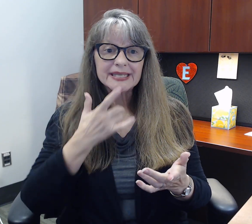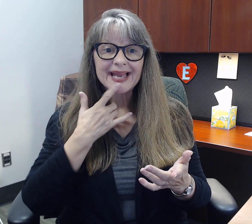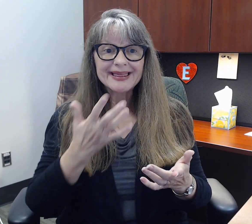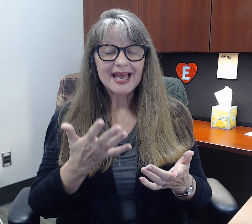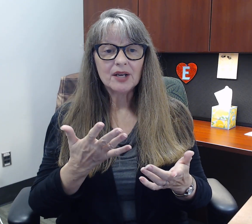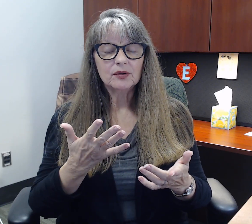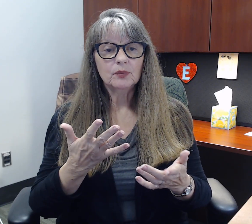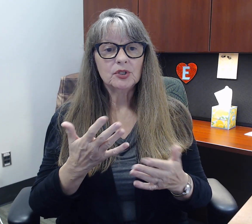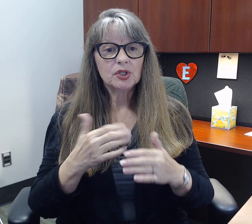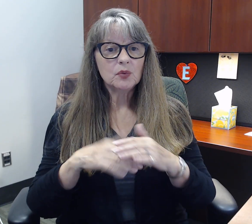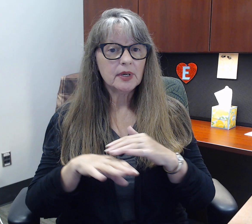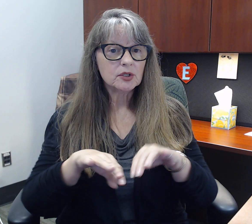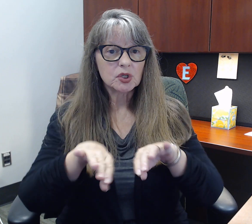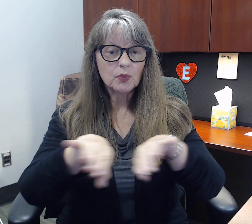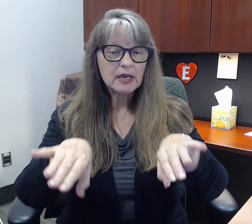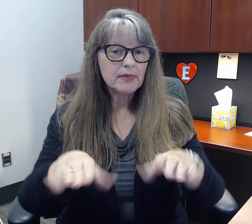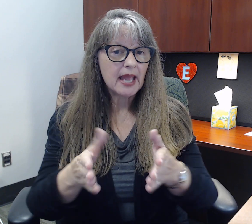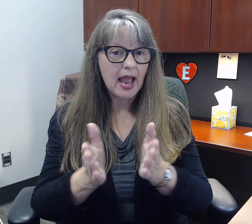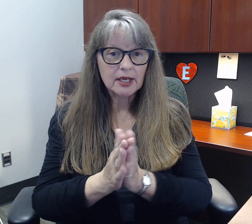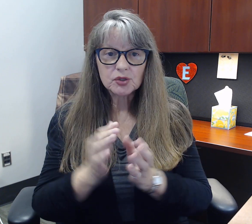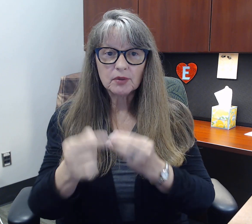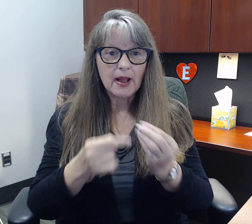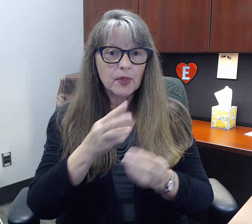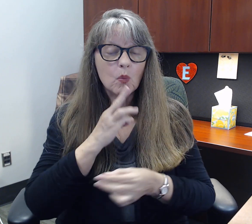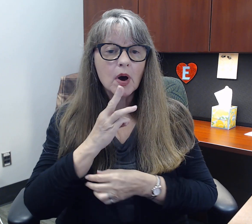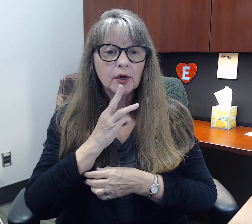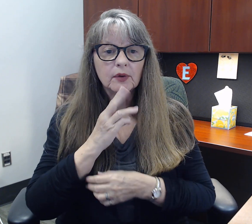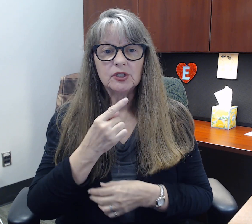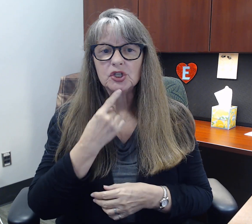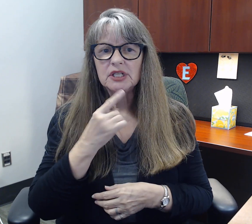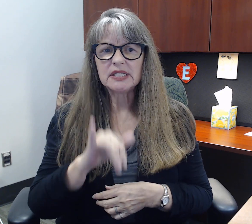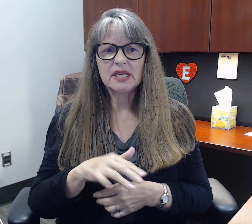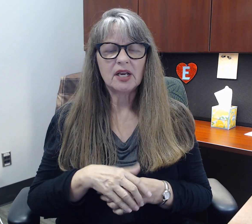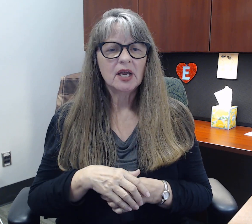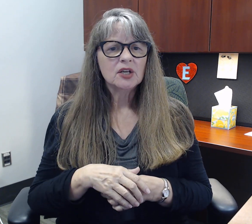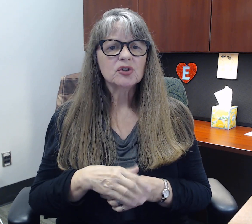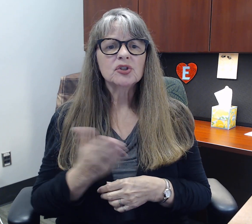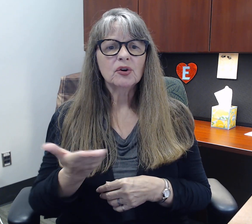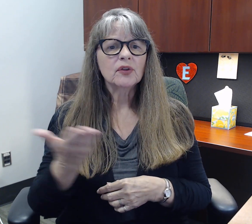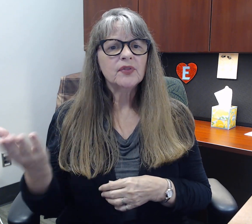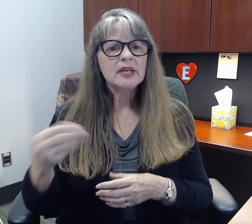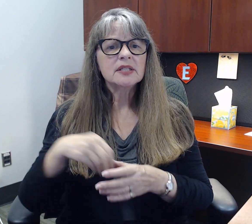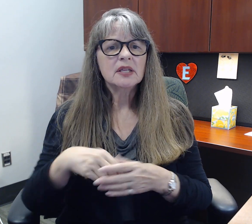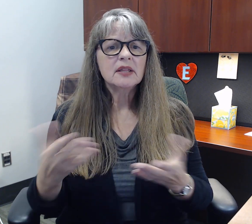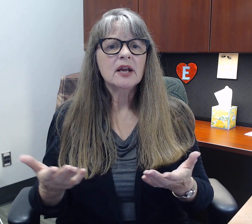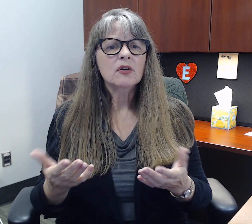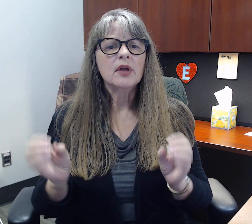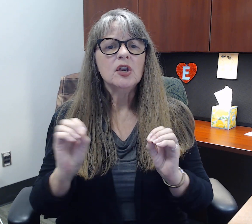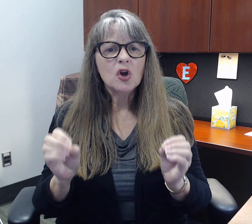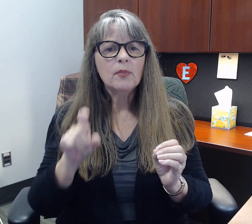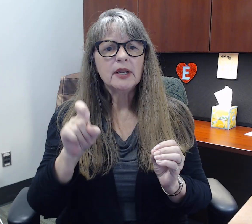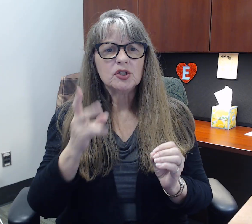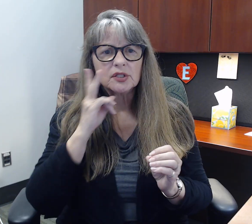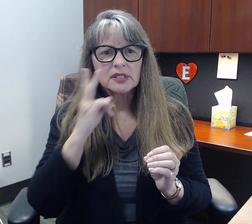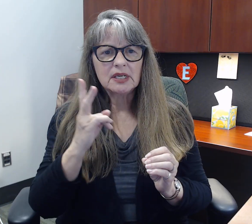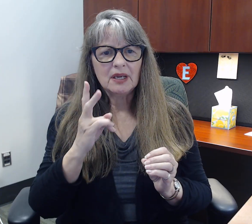said that when she went in to swim, they asked her about the water, and she goes, "There are things in there that nobody should see. I mean,